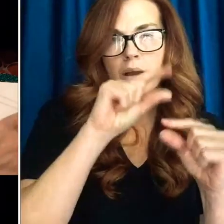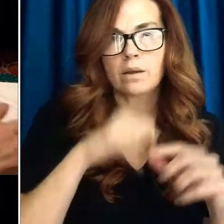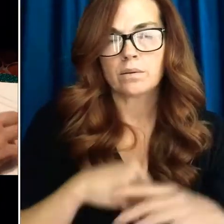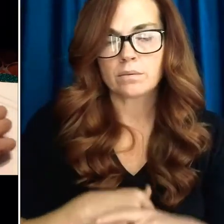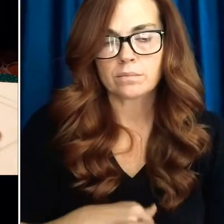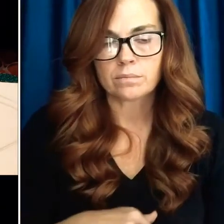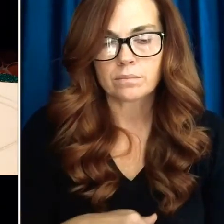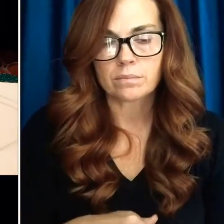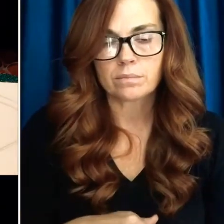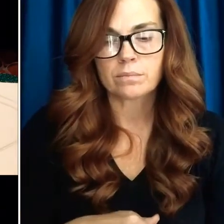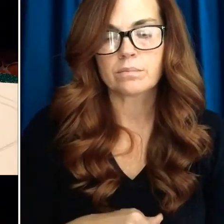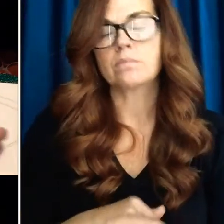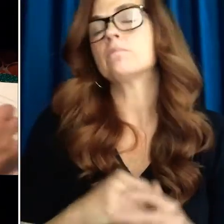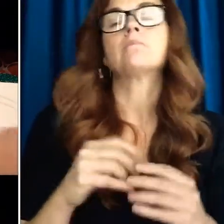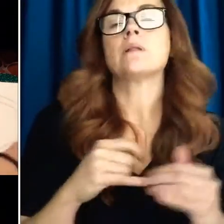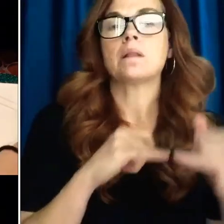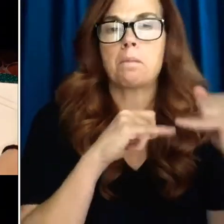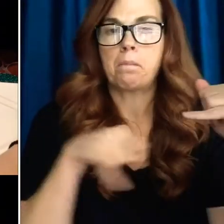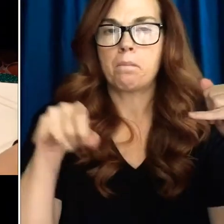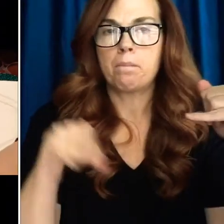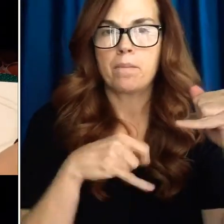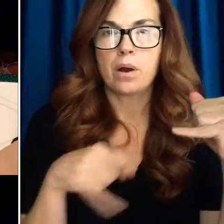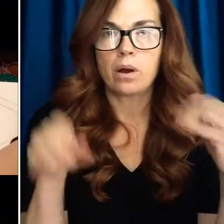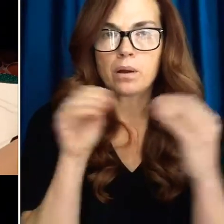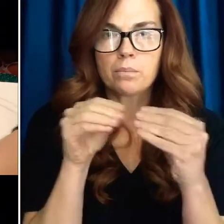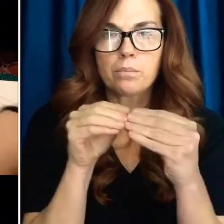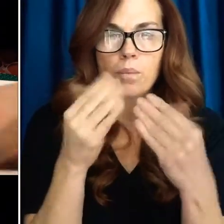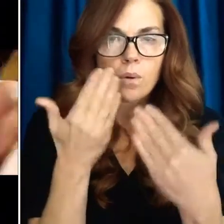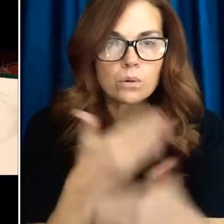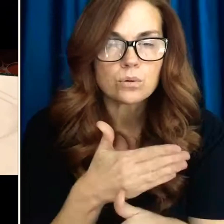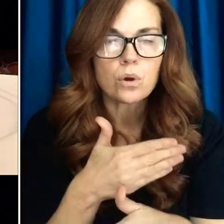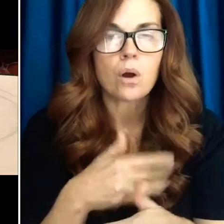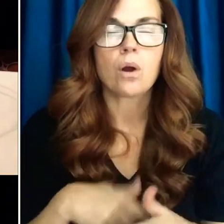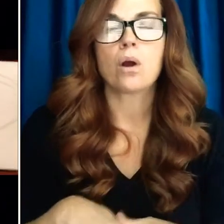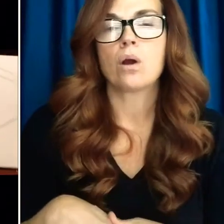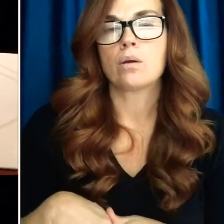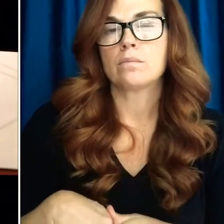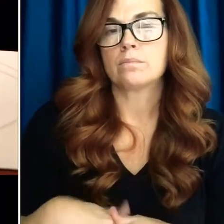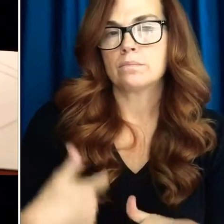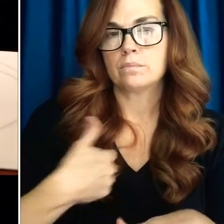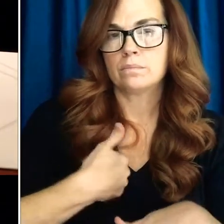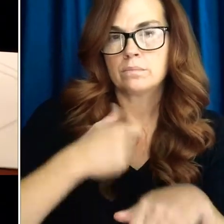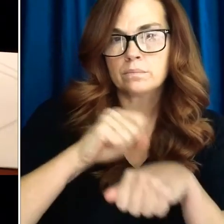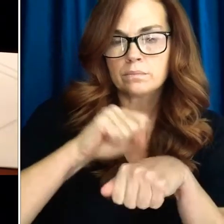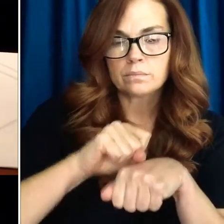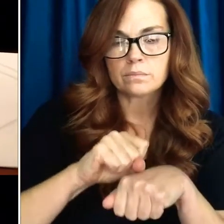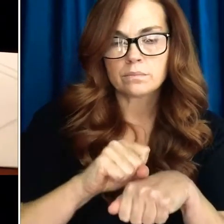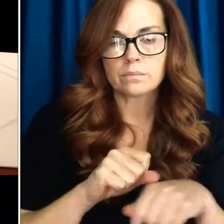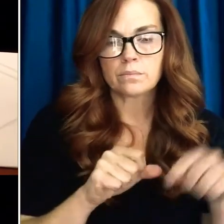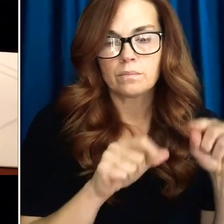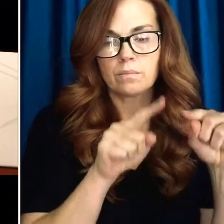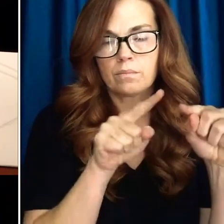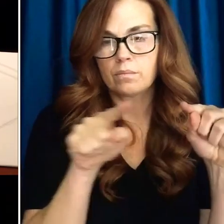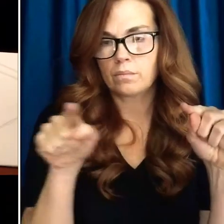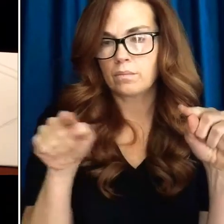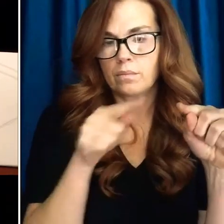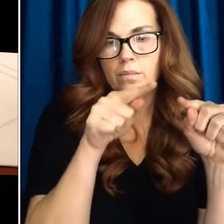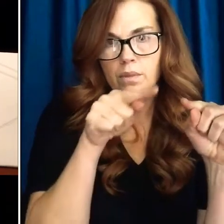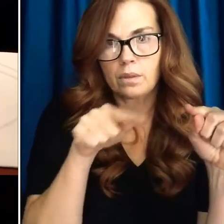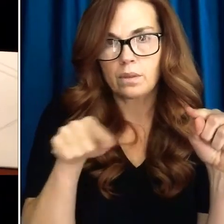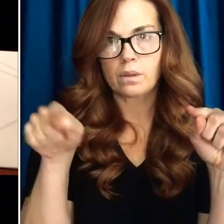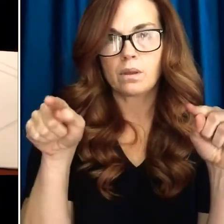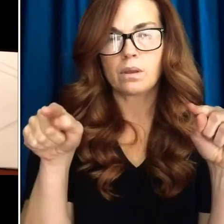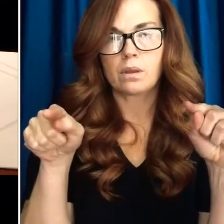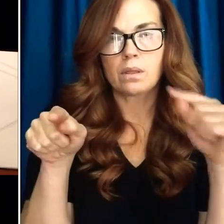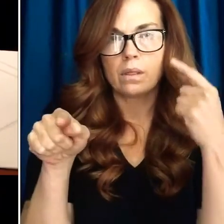top. I darkened the lash line a little bit. I added the lower eyelid, which is very important to